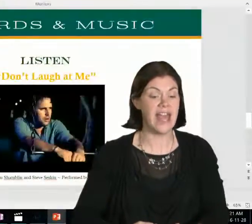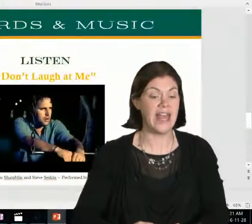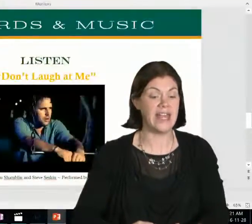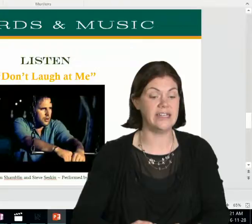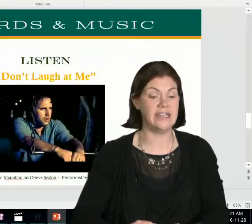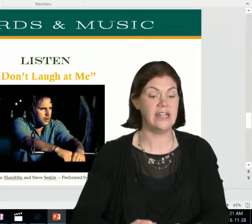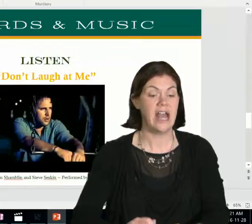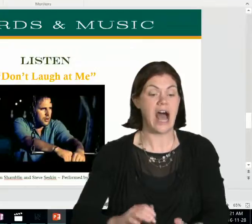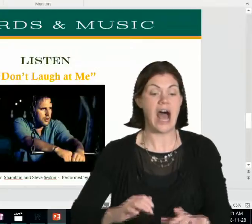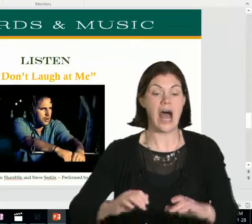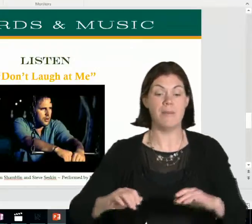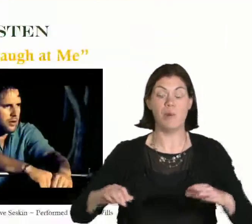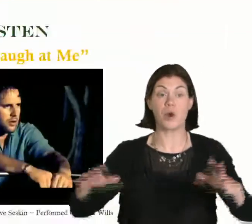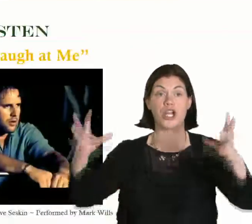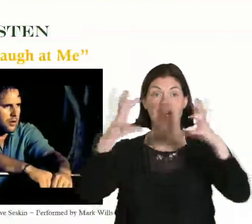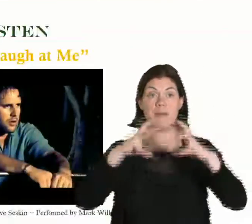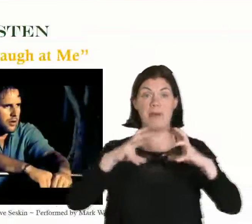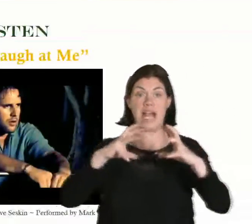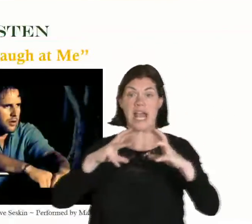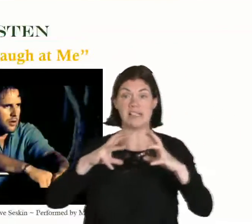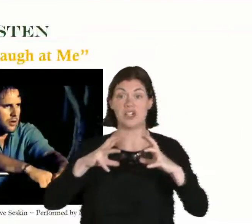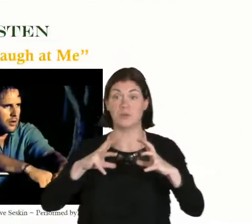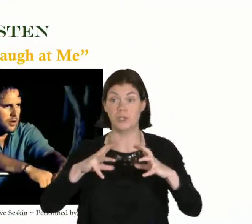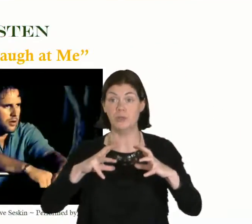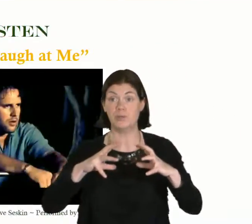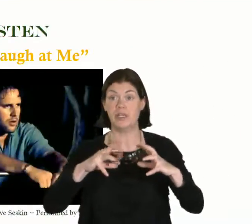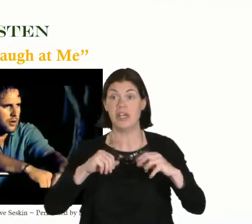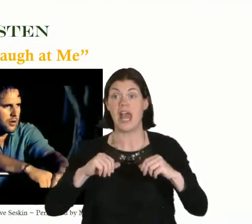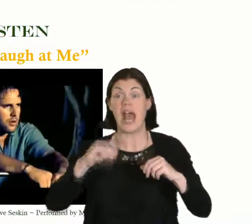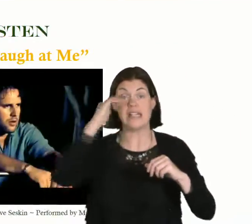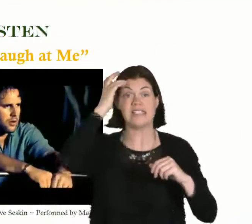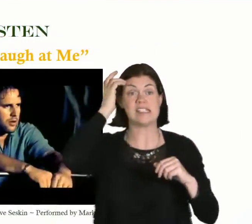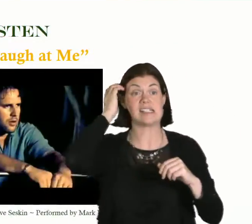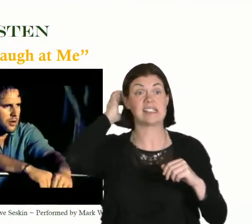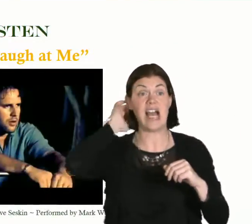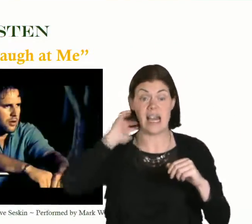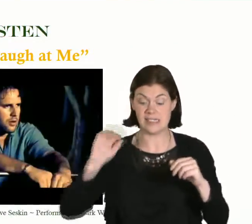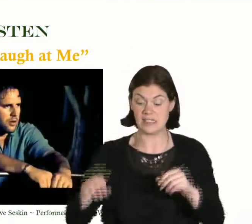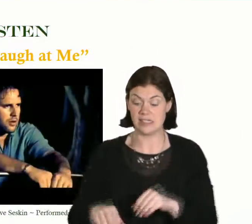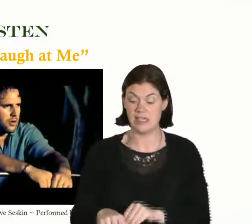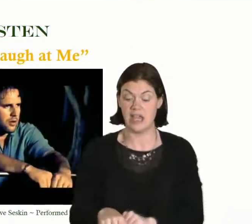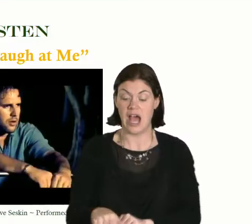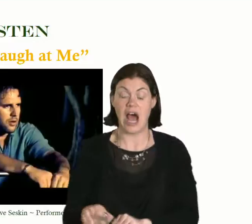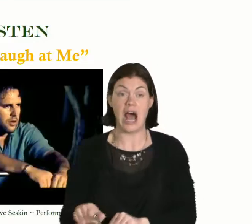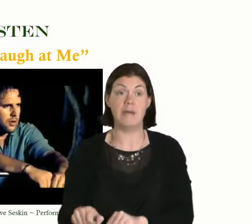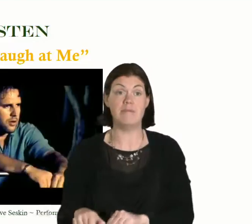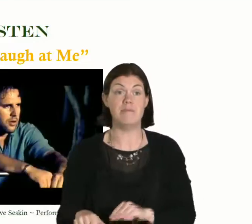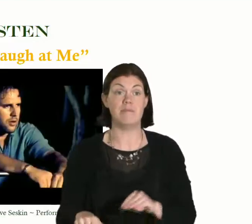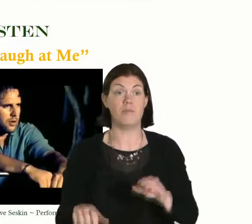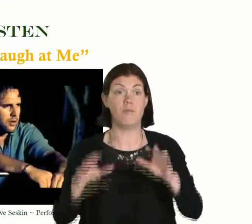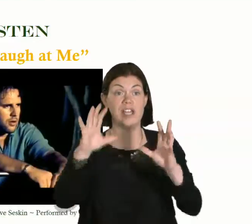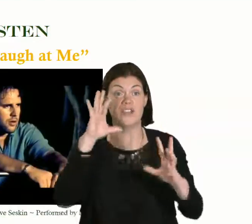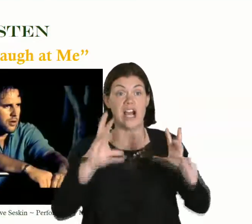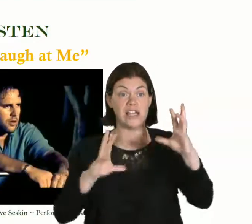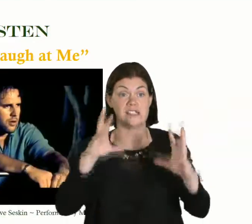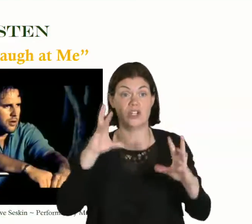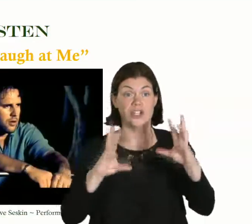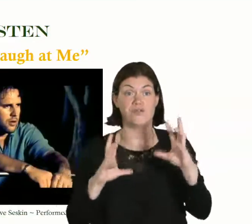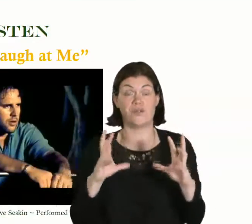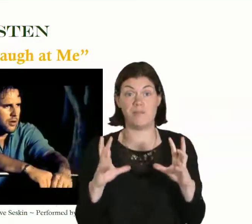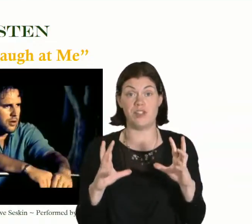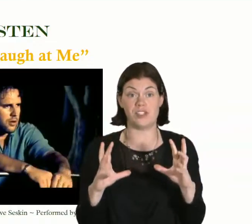And then we're going to come back as a group and discuss what you